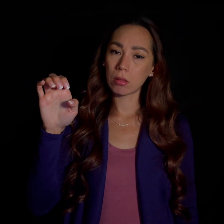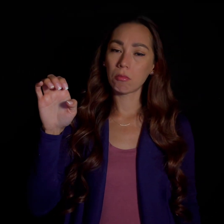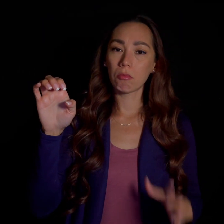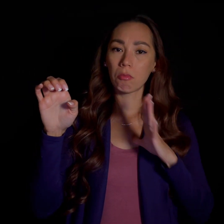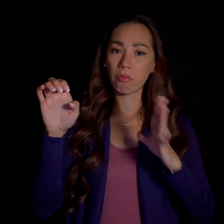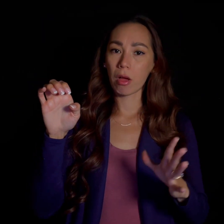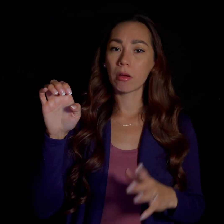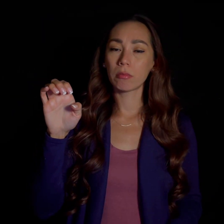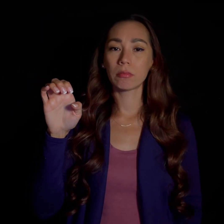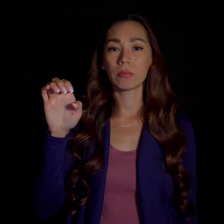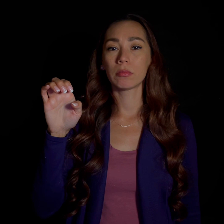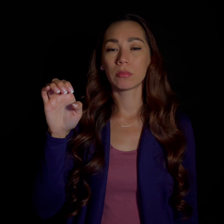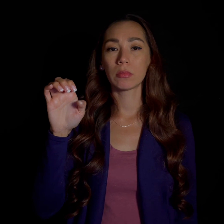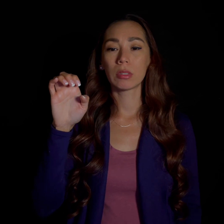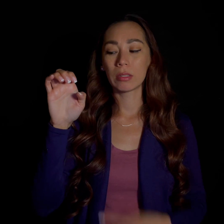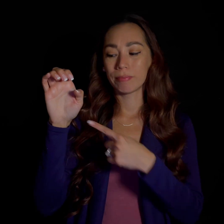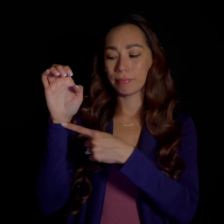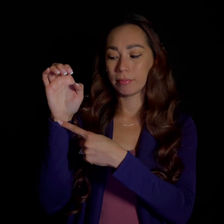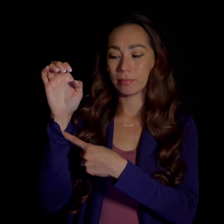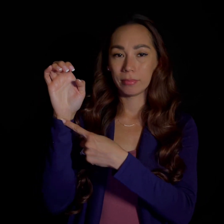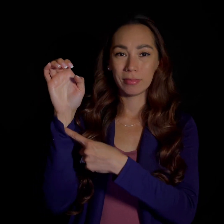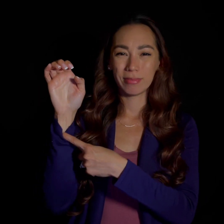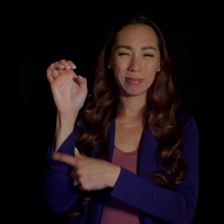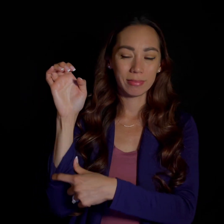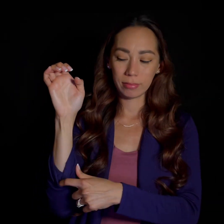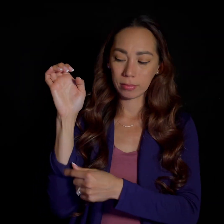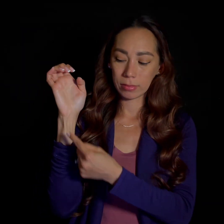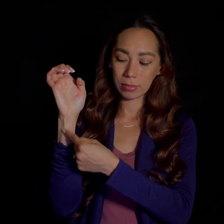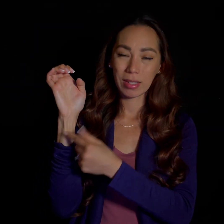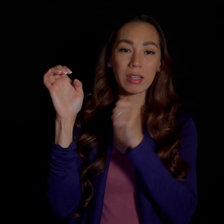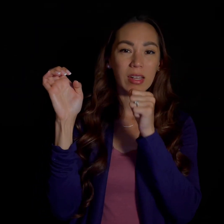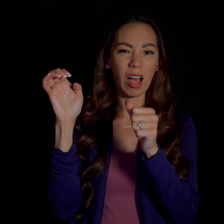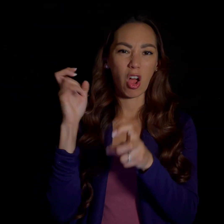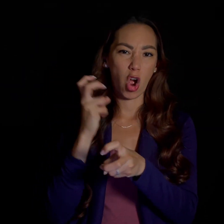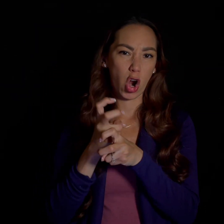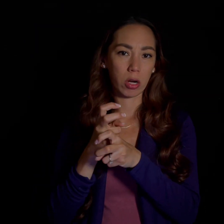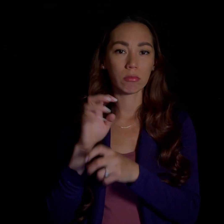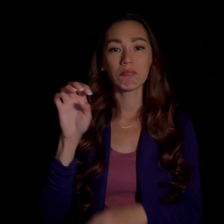When you create the E, make sure that you don't strain your wrist too hard.